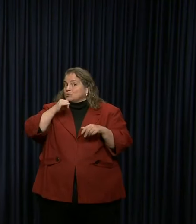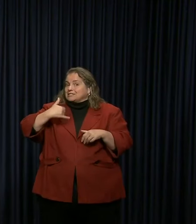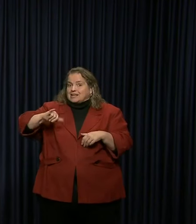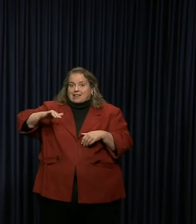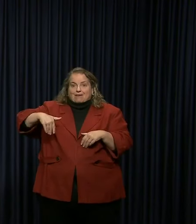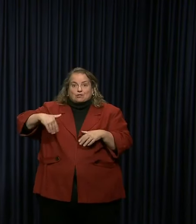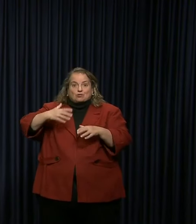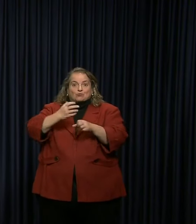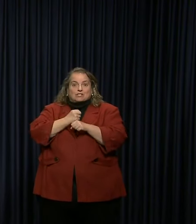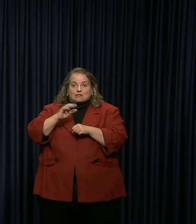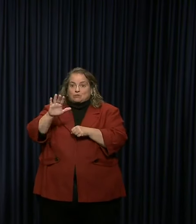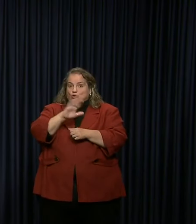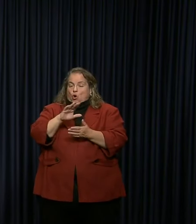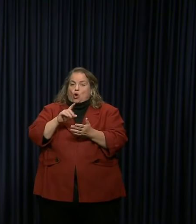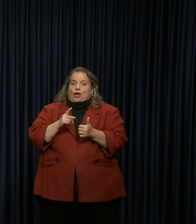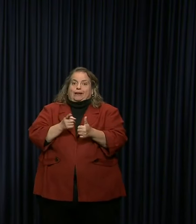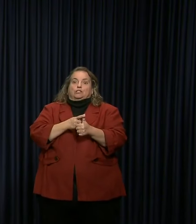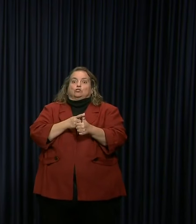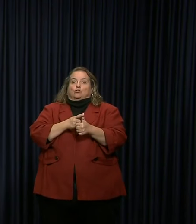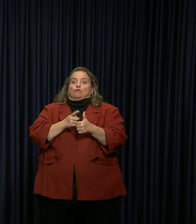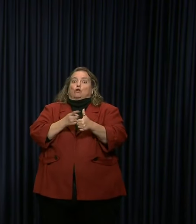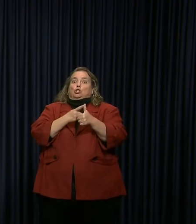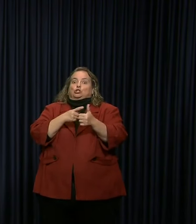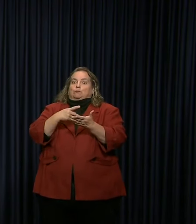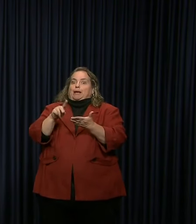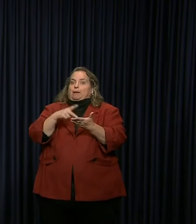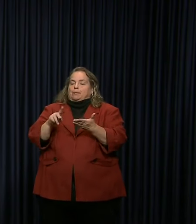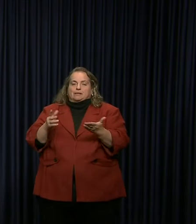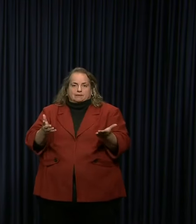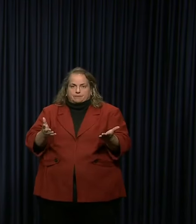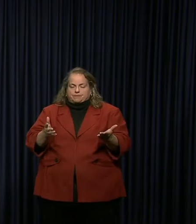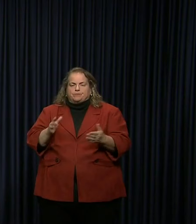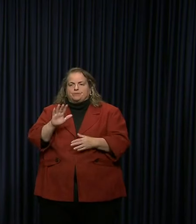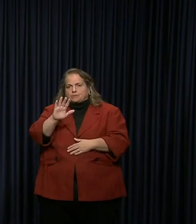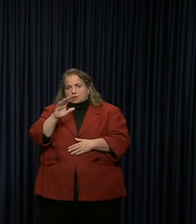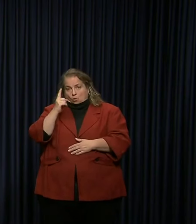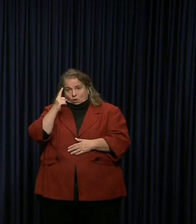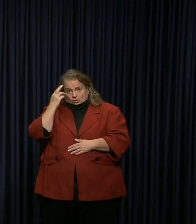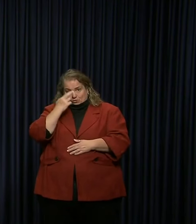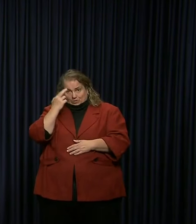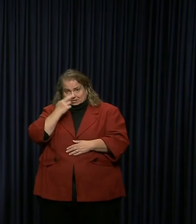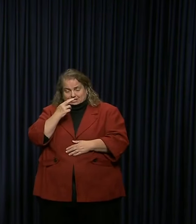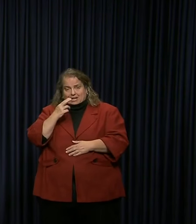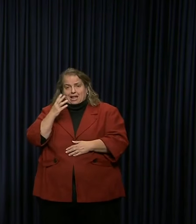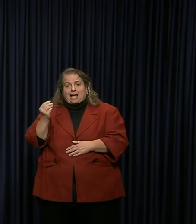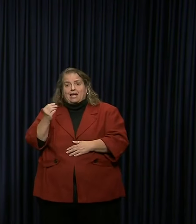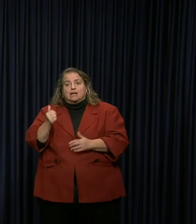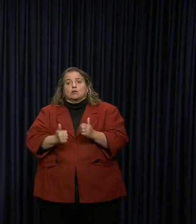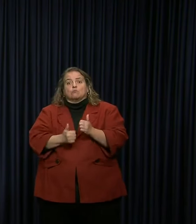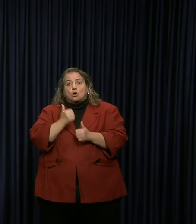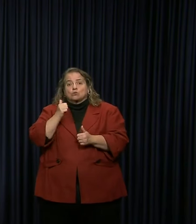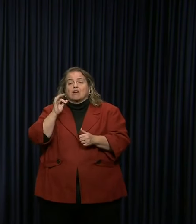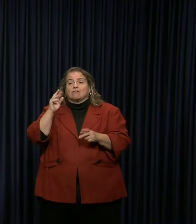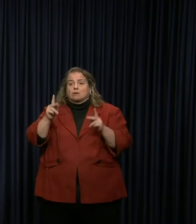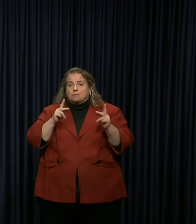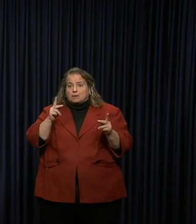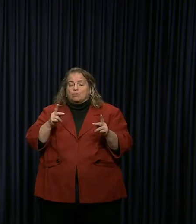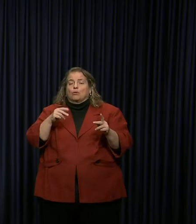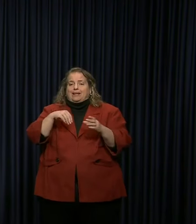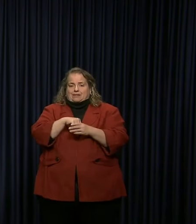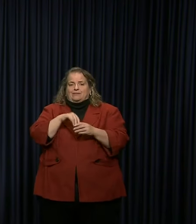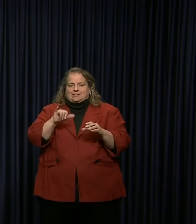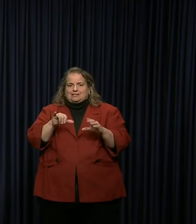their payment, their initial payment in particular. So one of those reasons, and the vast majority of folks fall into